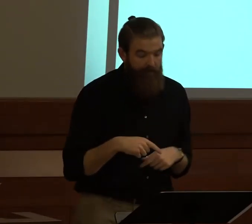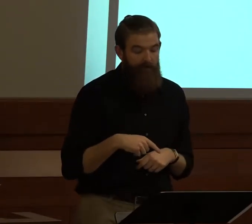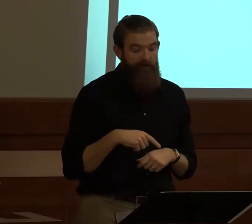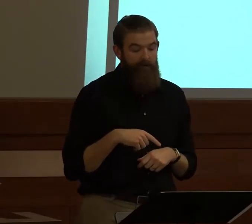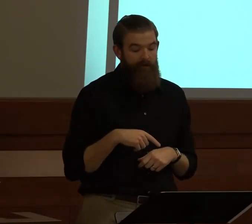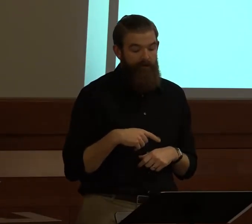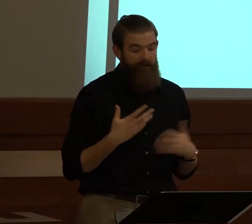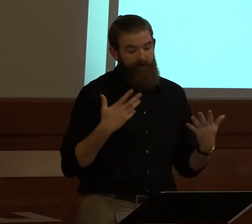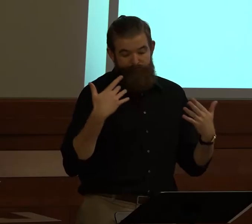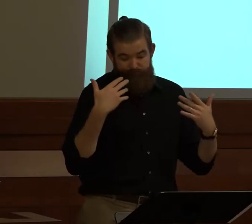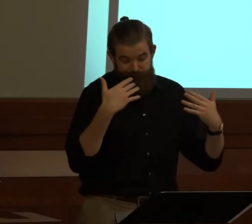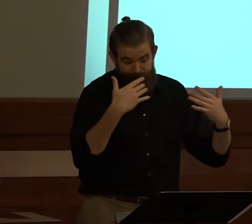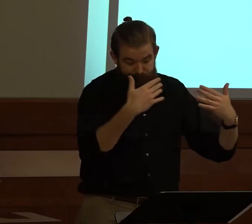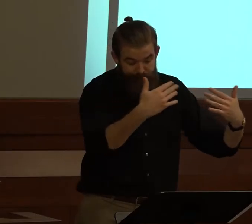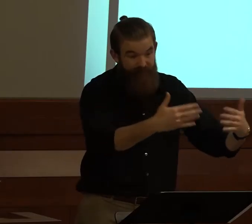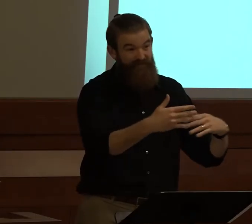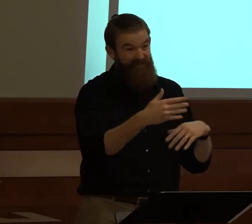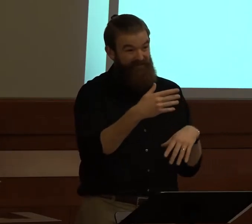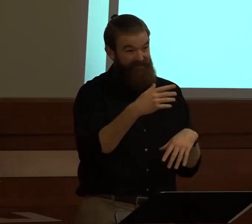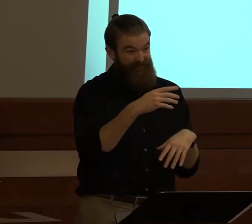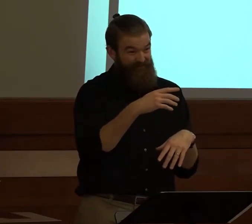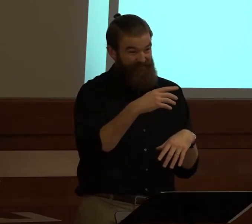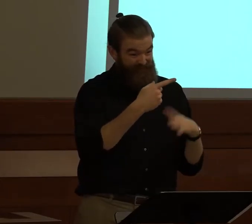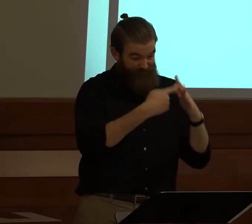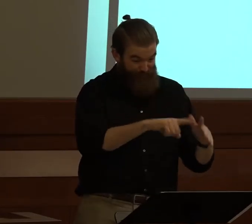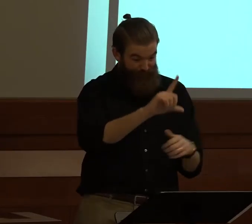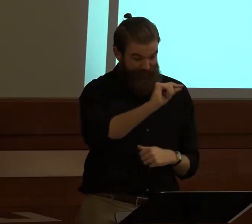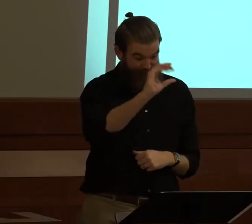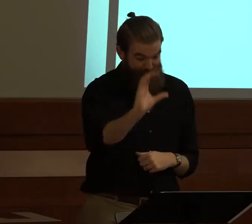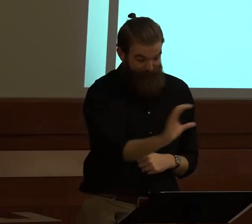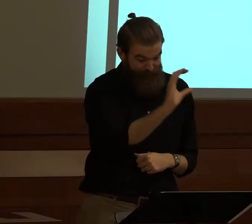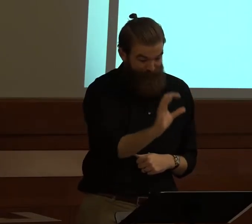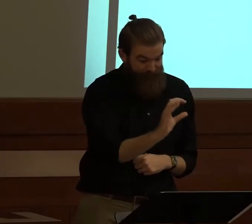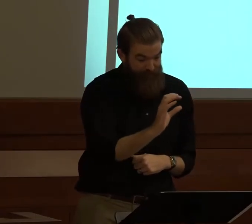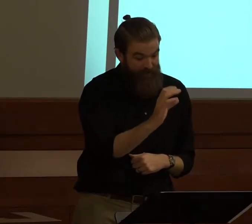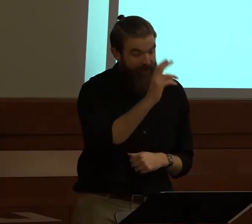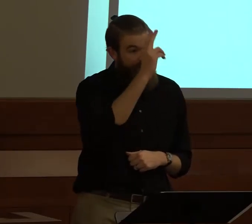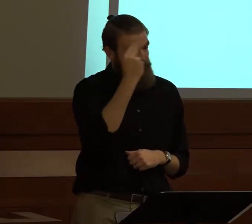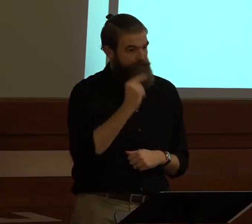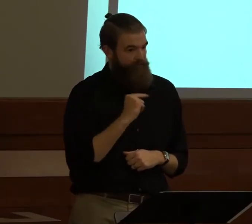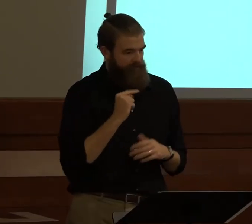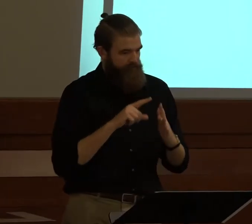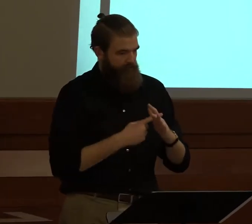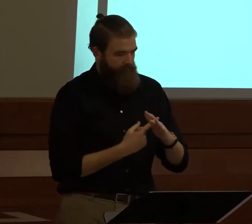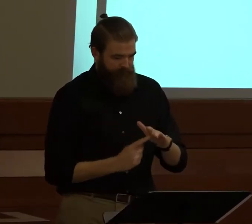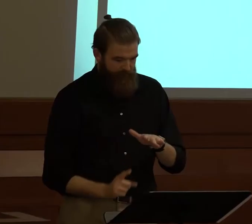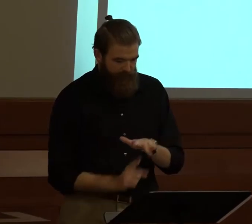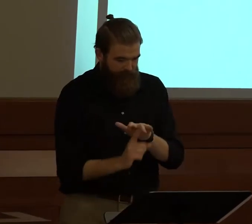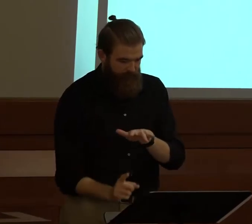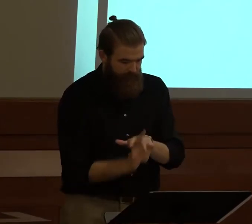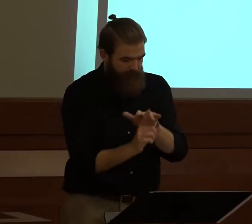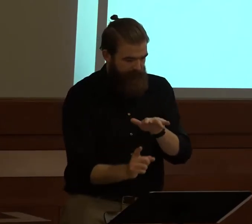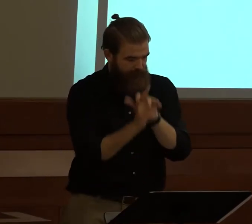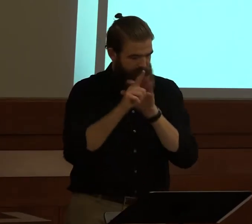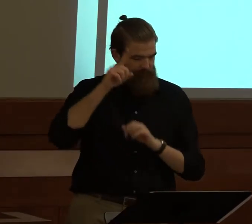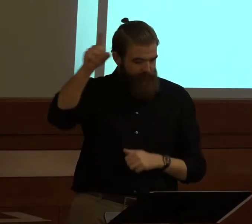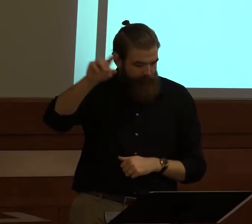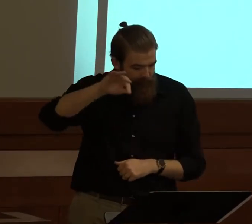and North America, who noticed the neglect and lack of sacraments and religious education for the